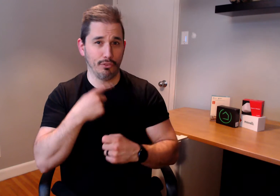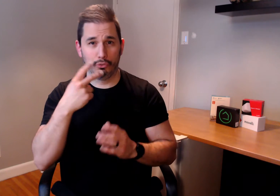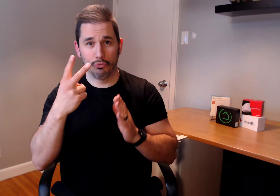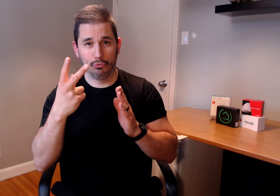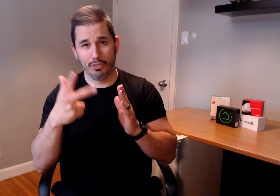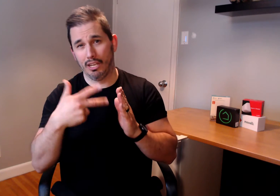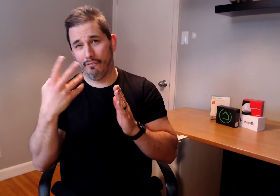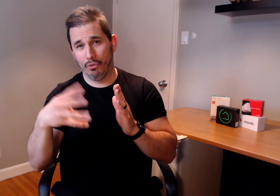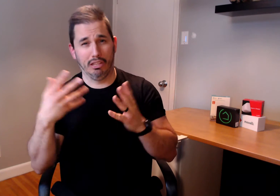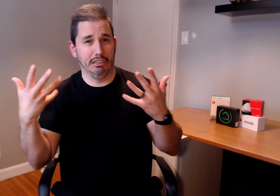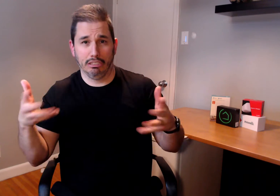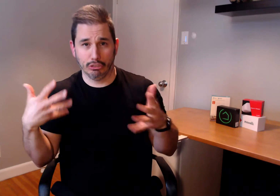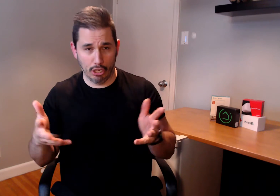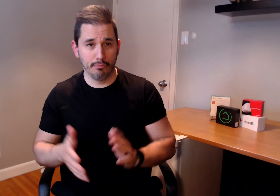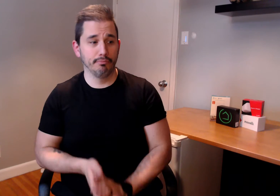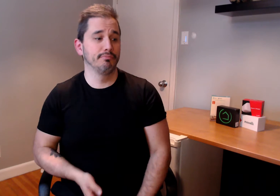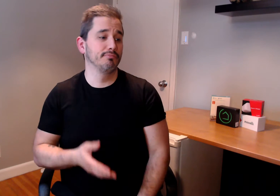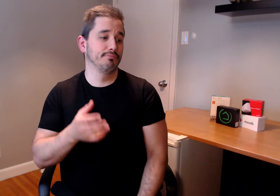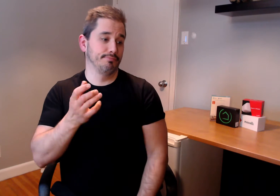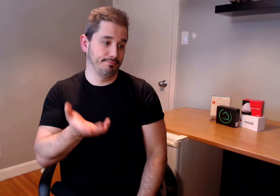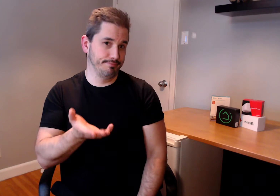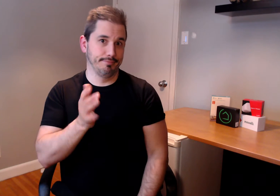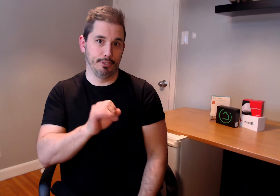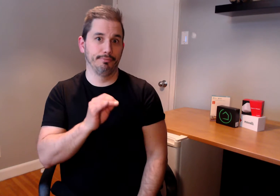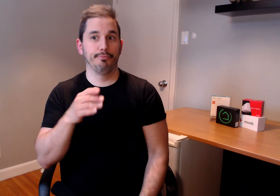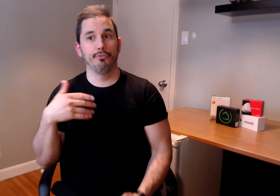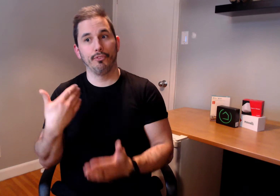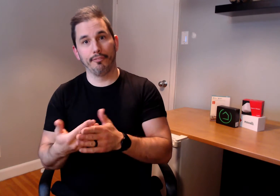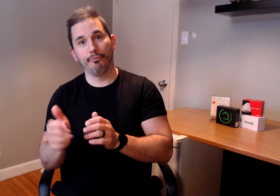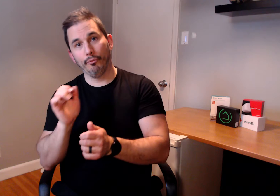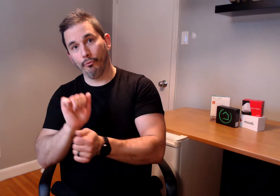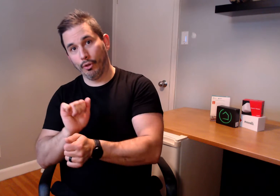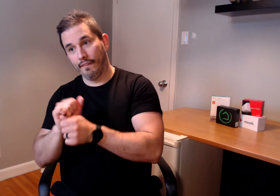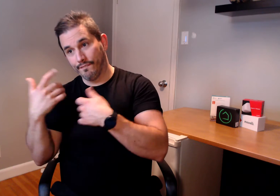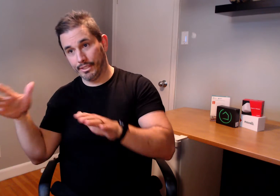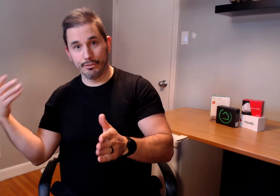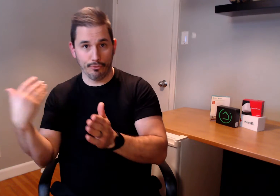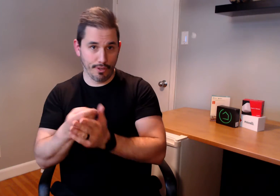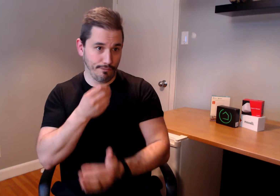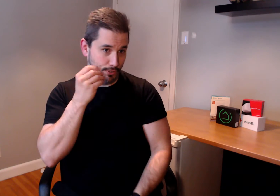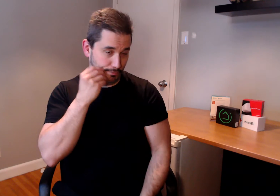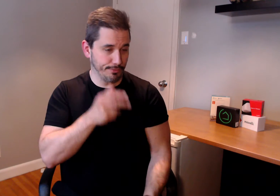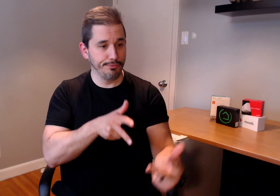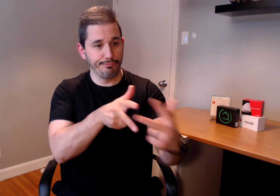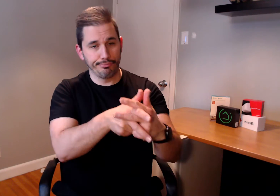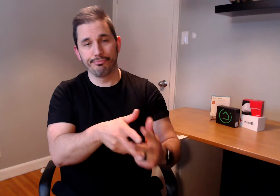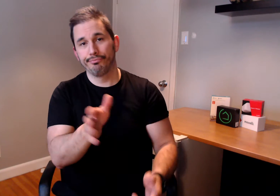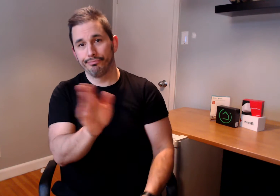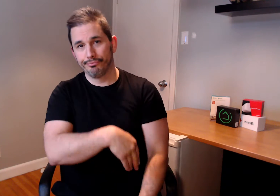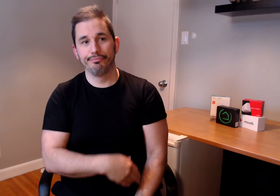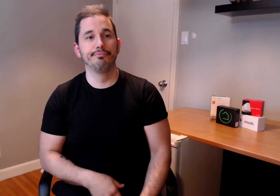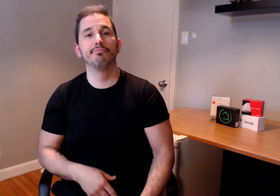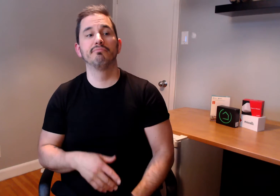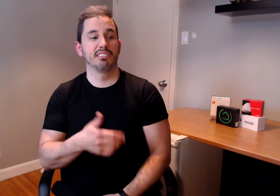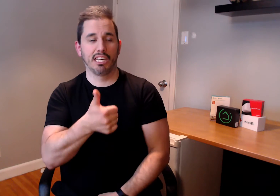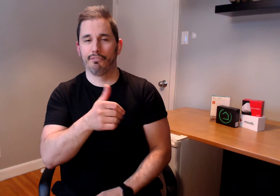Because you only really need the power to be going to the block heater for a couple hours for it to do its job. So whenever you get home from work, you just plug in your